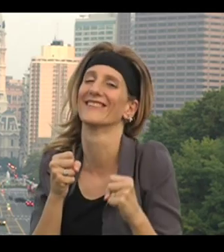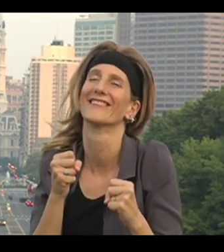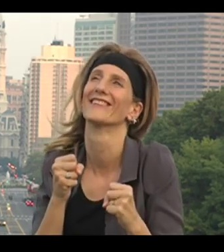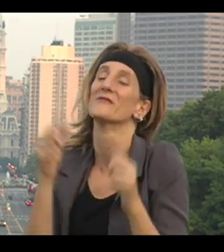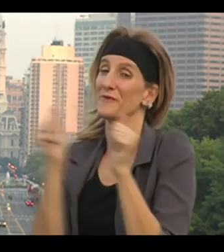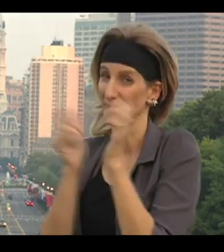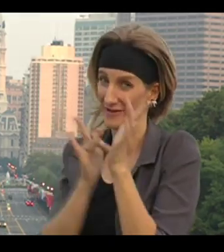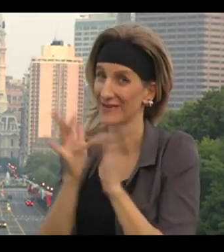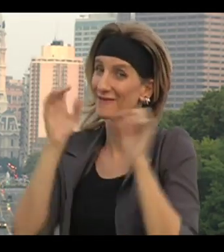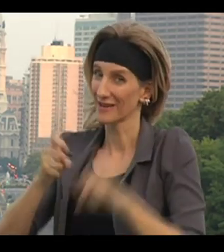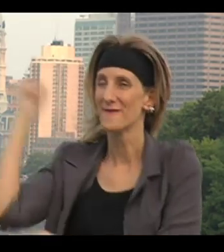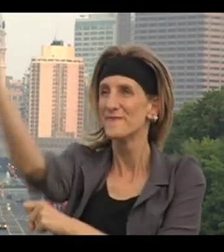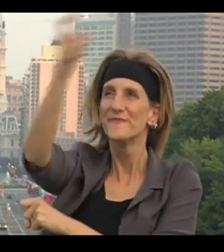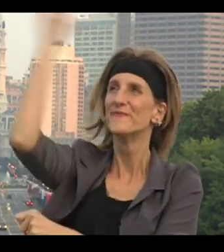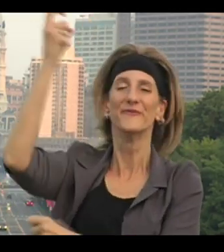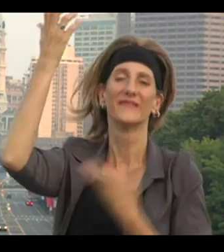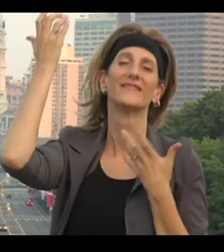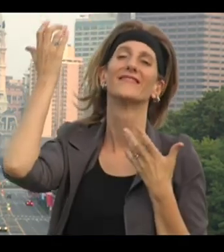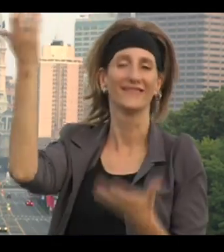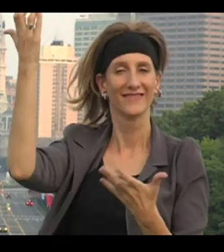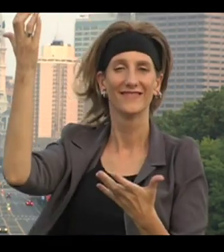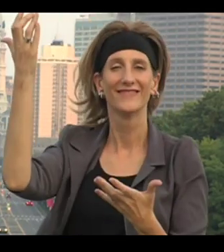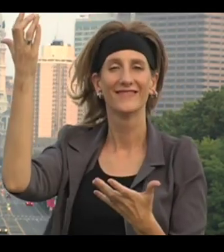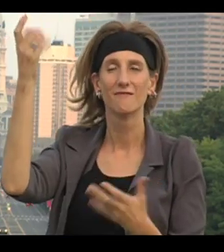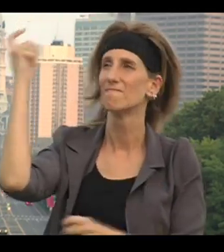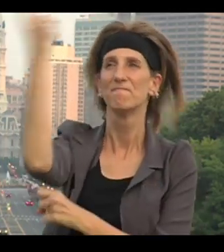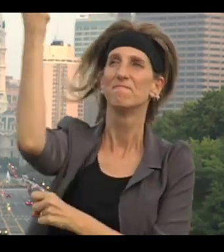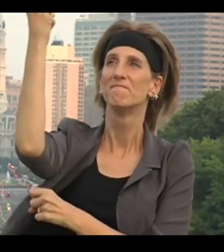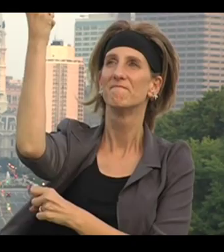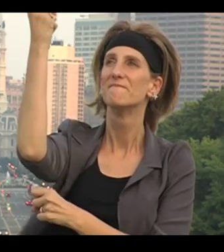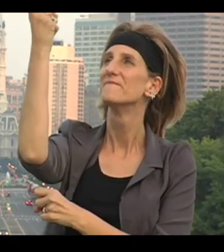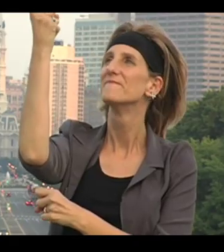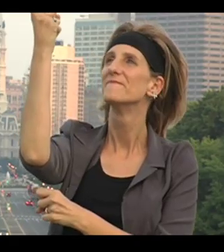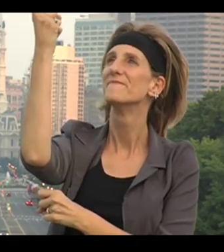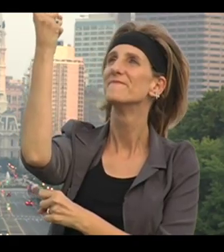With Jesus, we can win. With Jesus, we can be victorious.